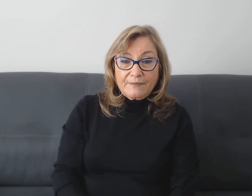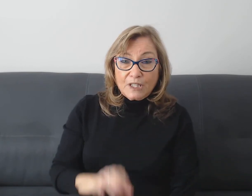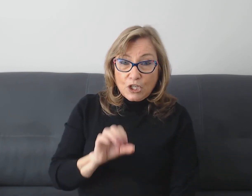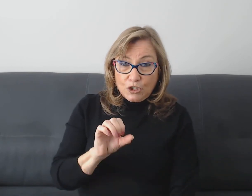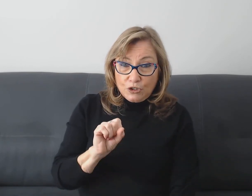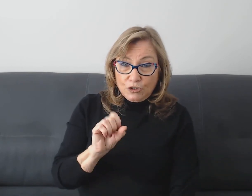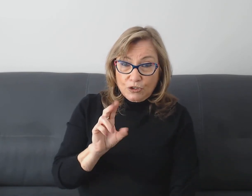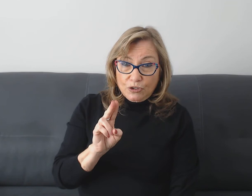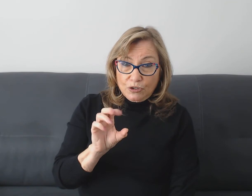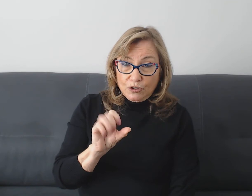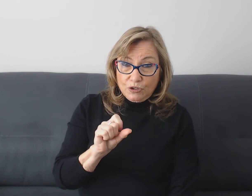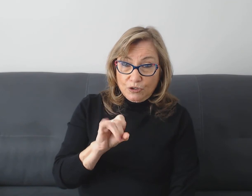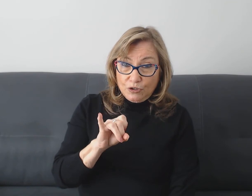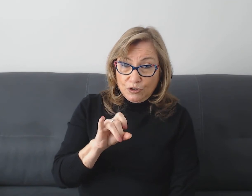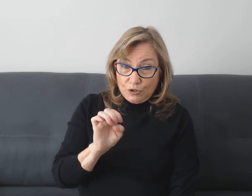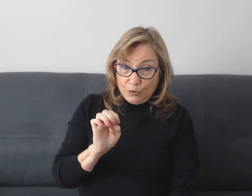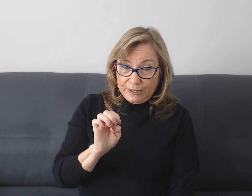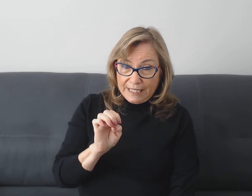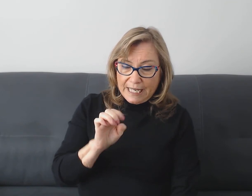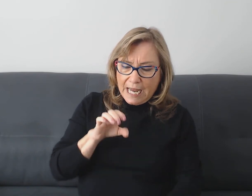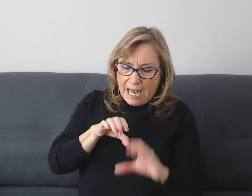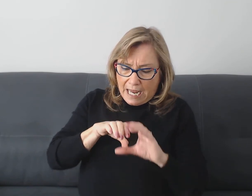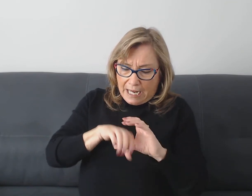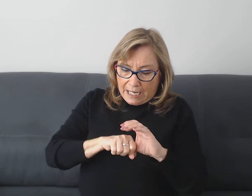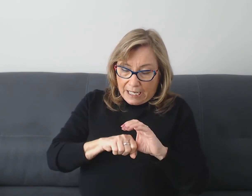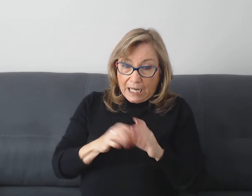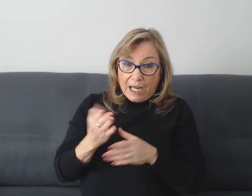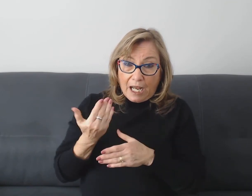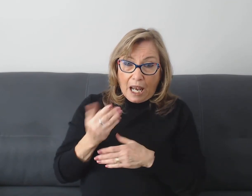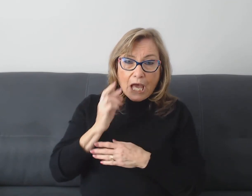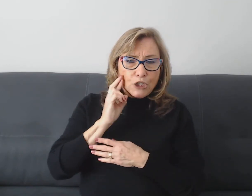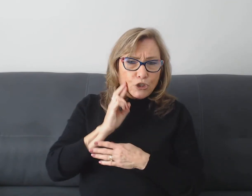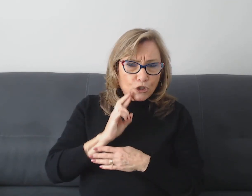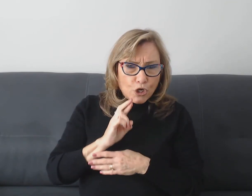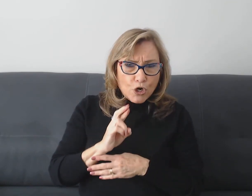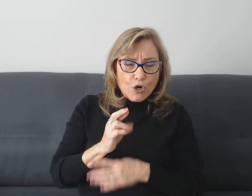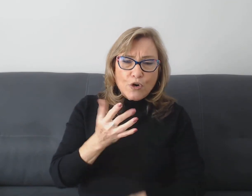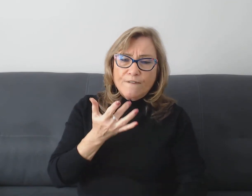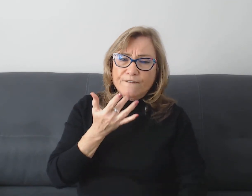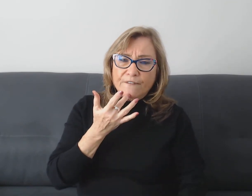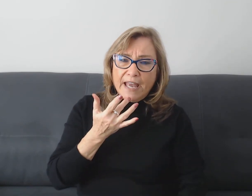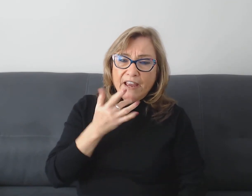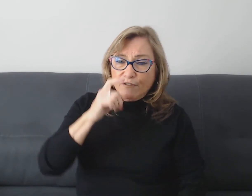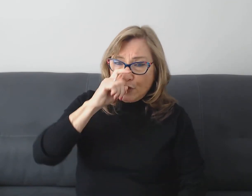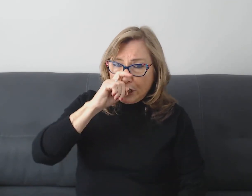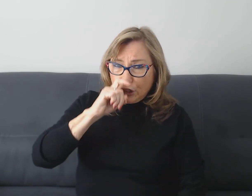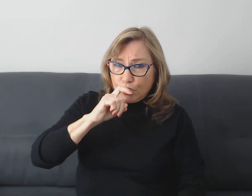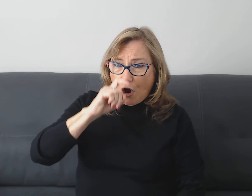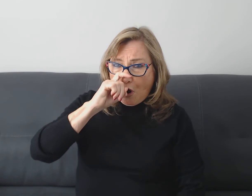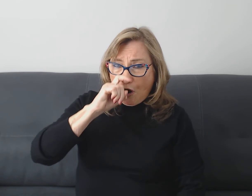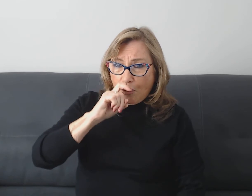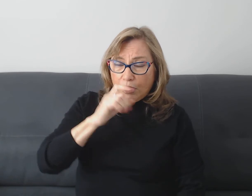Susie clutched her favorite doll and held it closely.